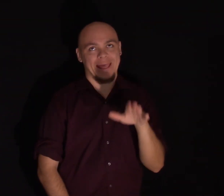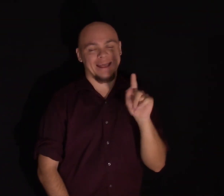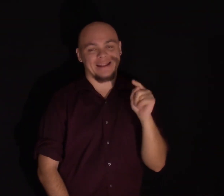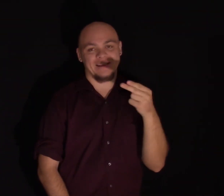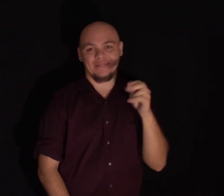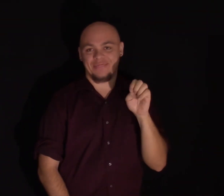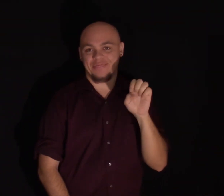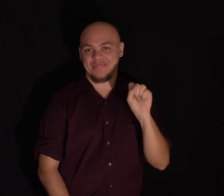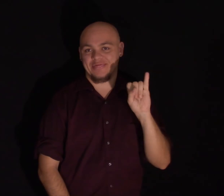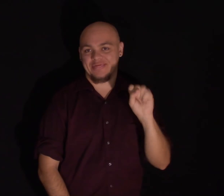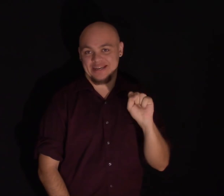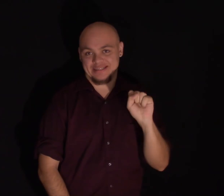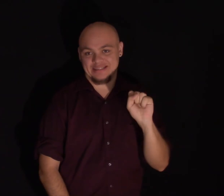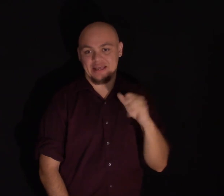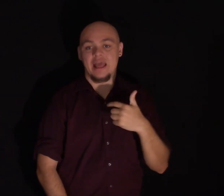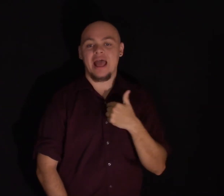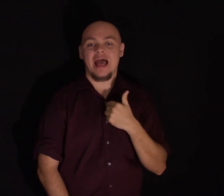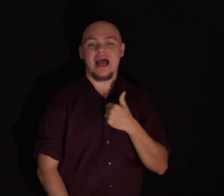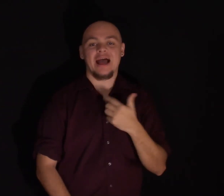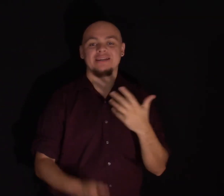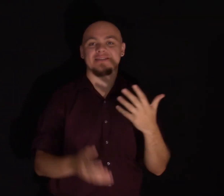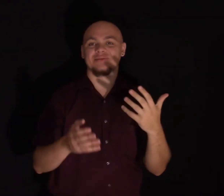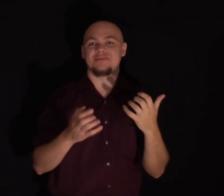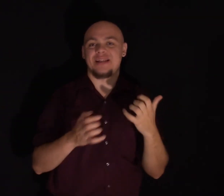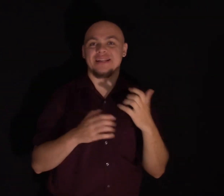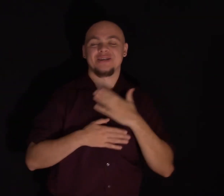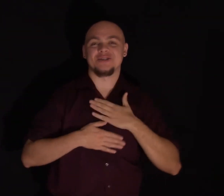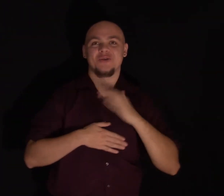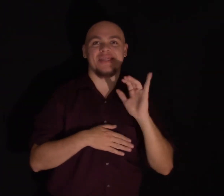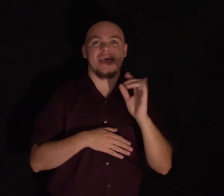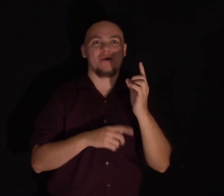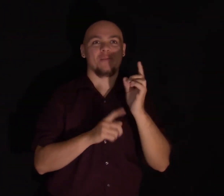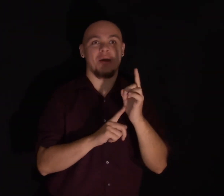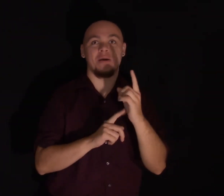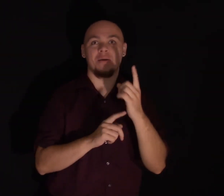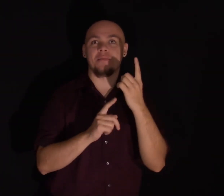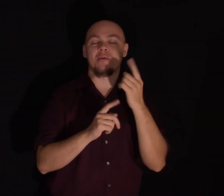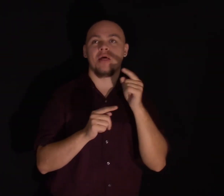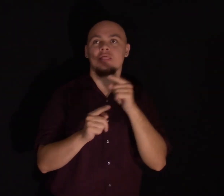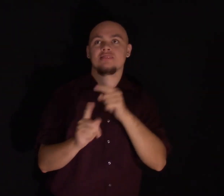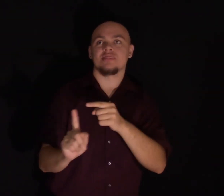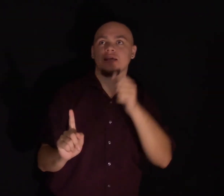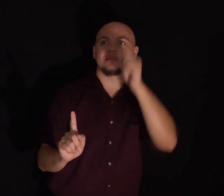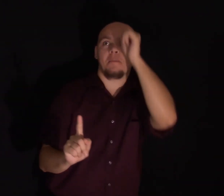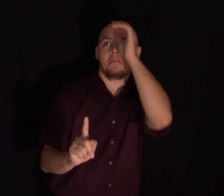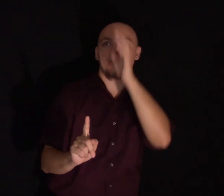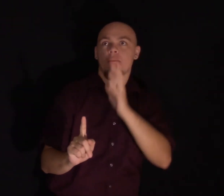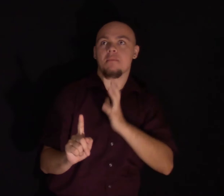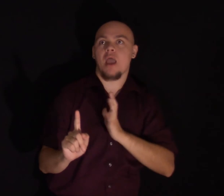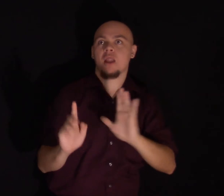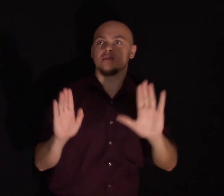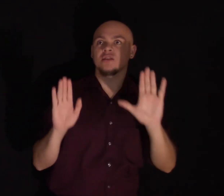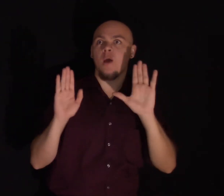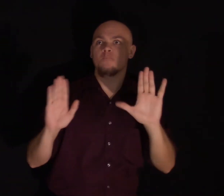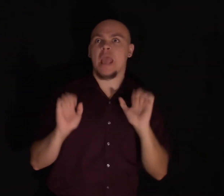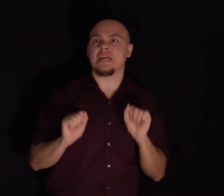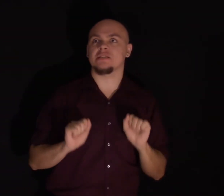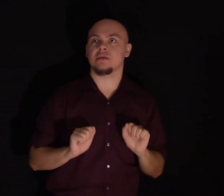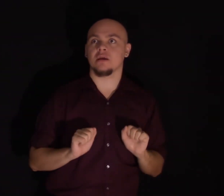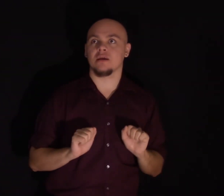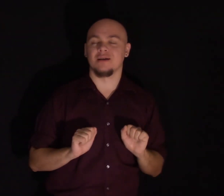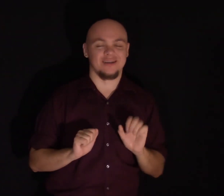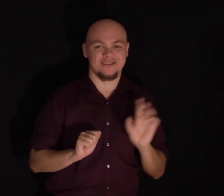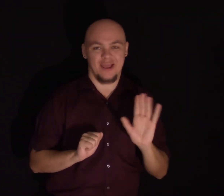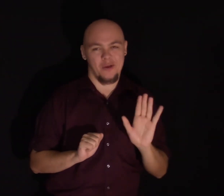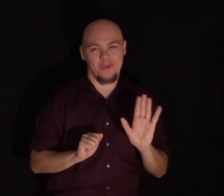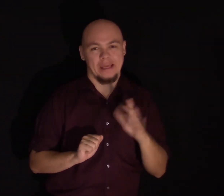i just wanted to enjoy that one moment when all of you thought this guy is amazing no no it